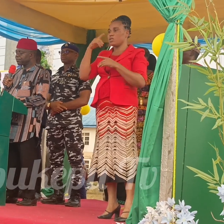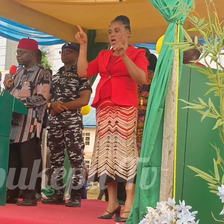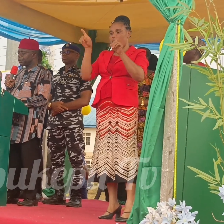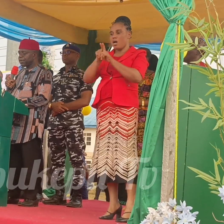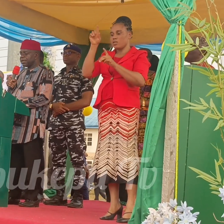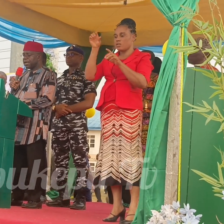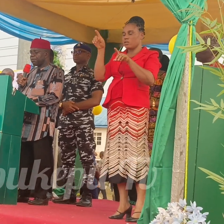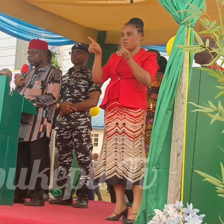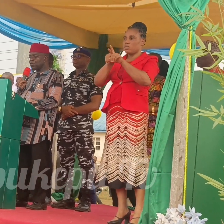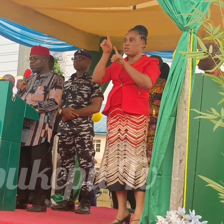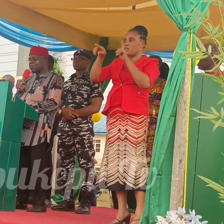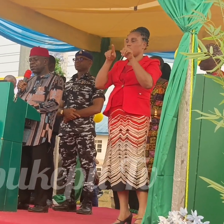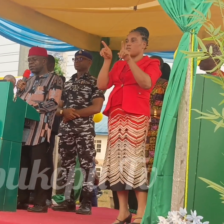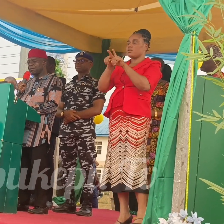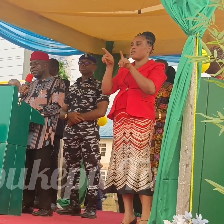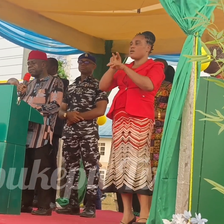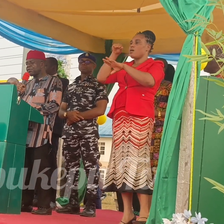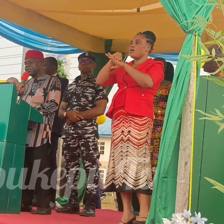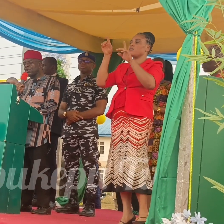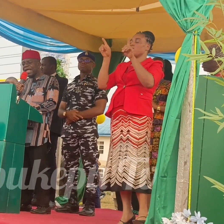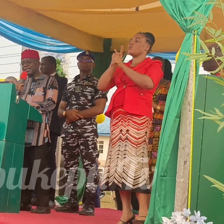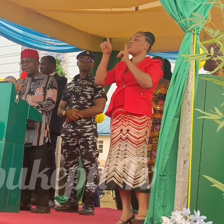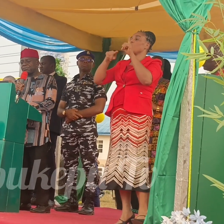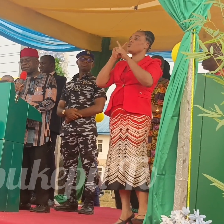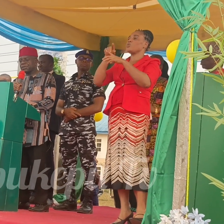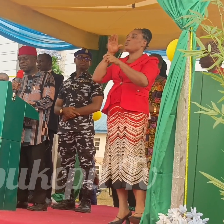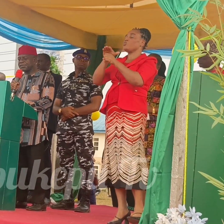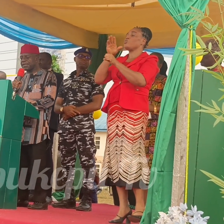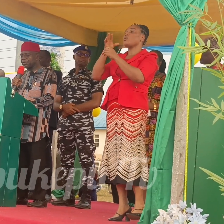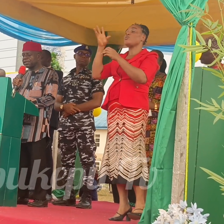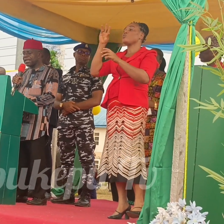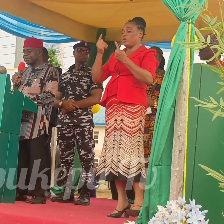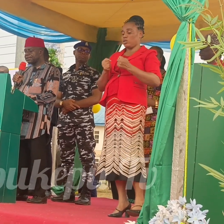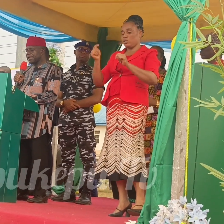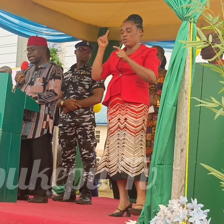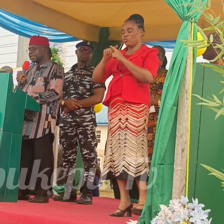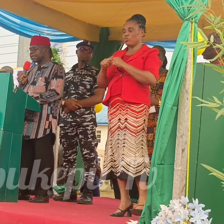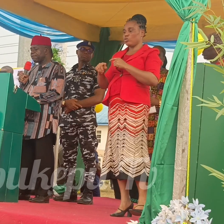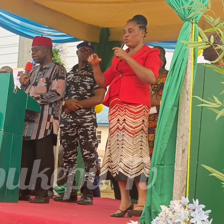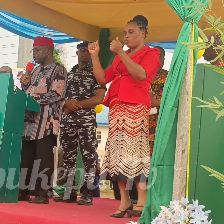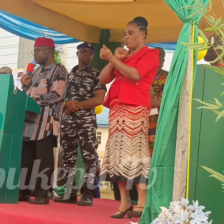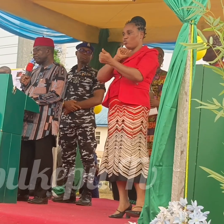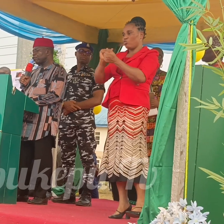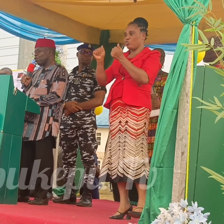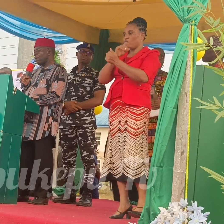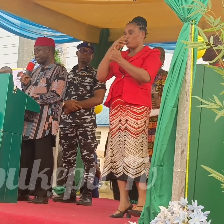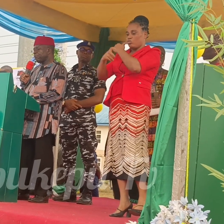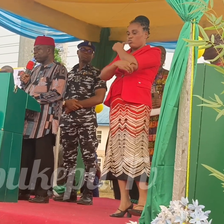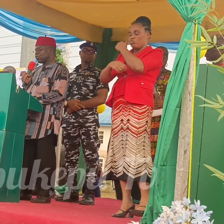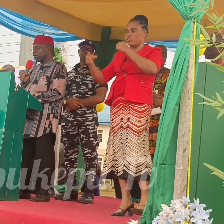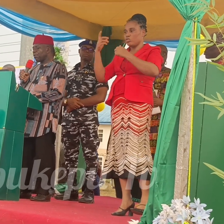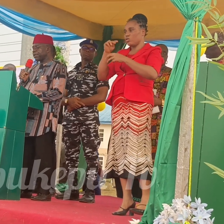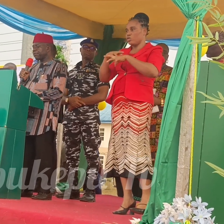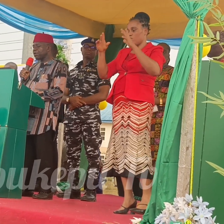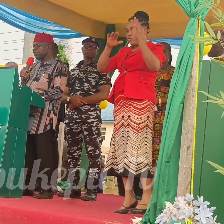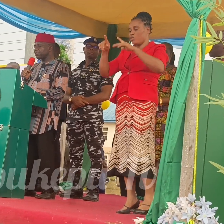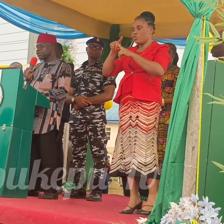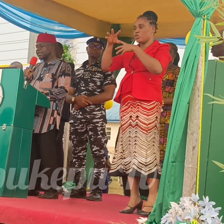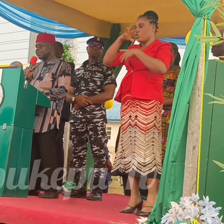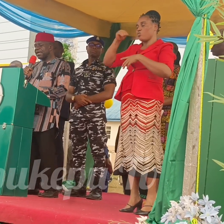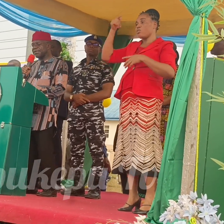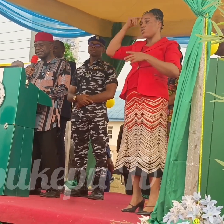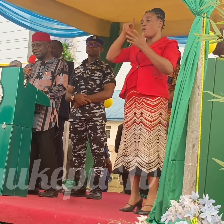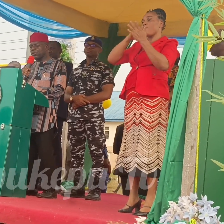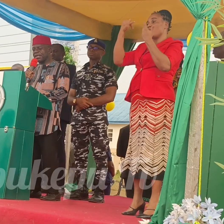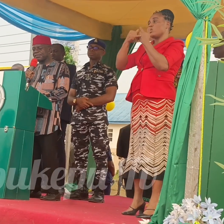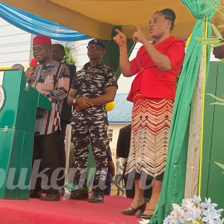due. There must be no attempt to sabotage the revenue flow to the company, because projects